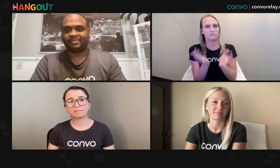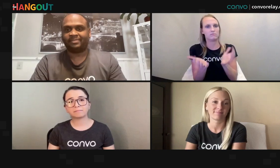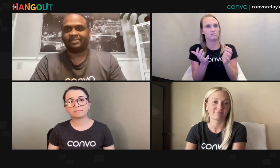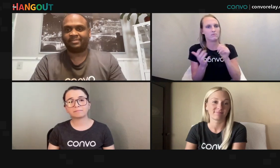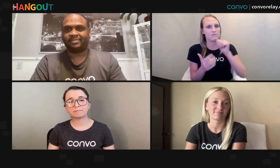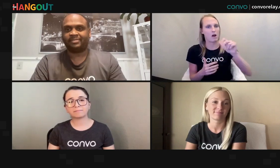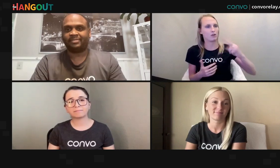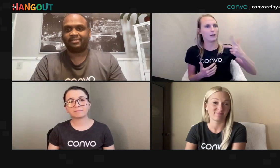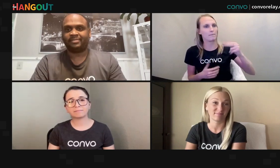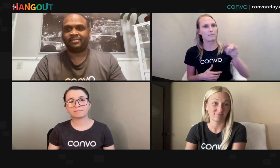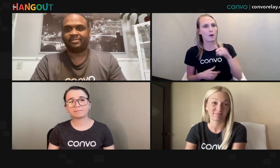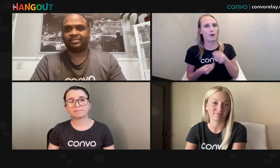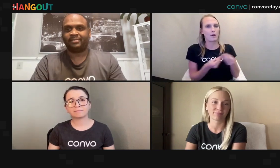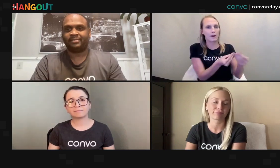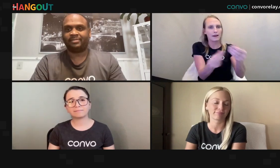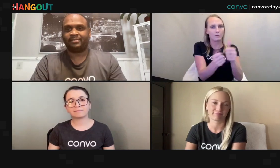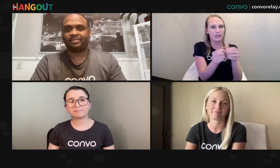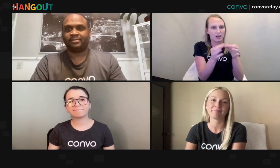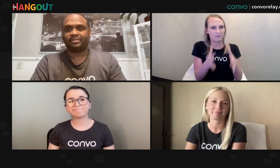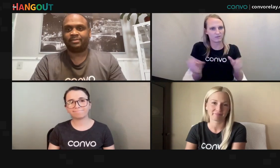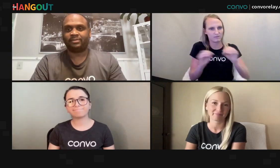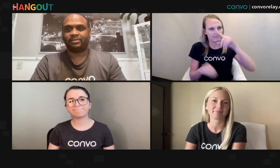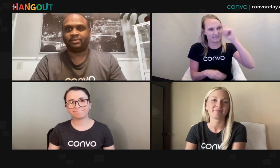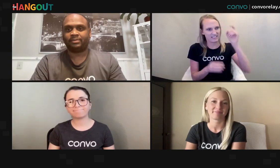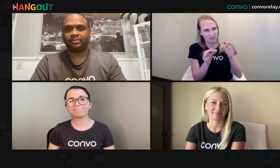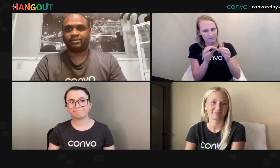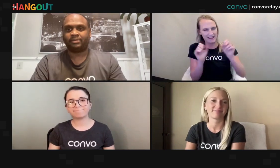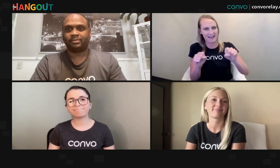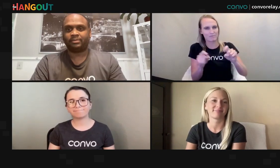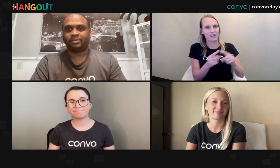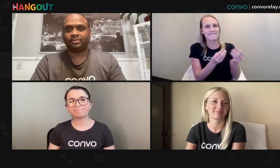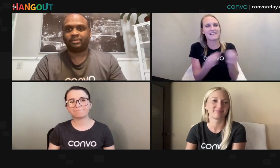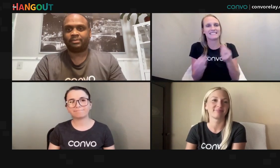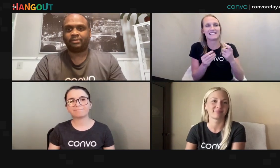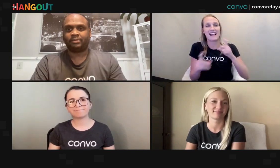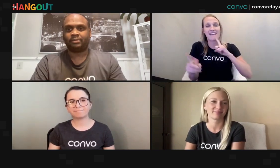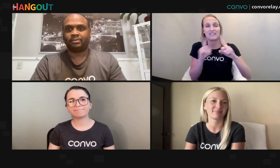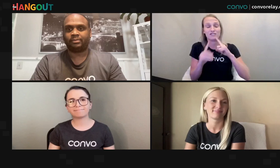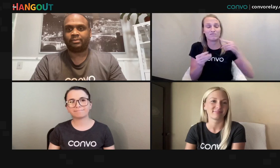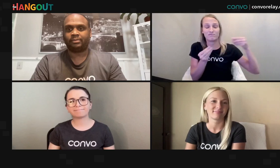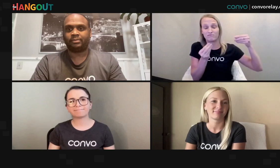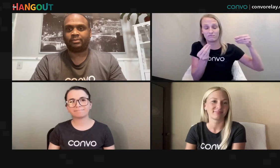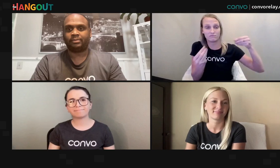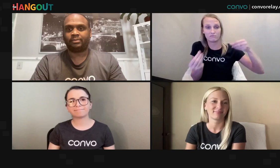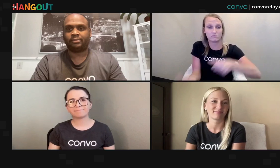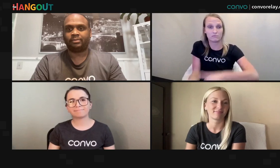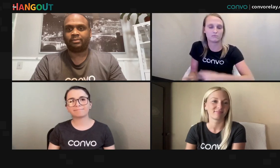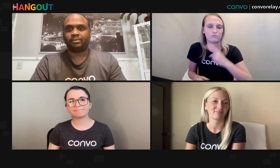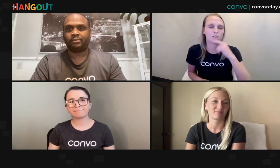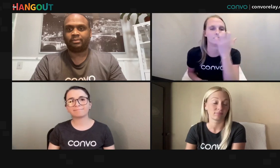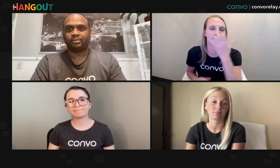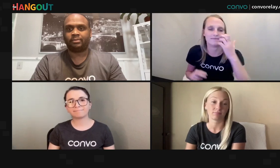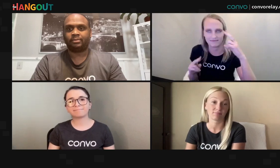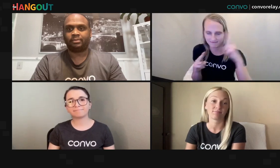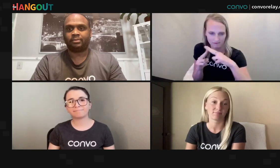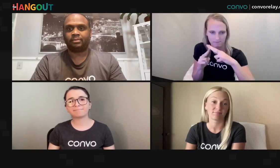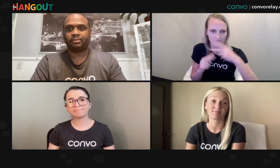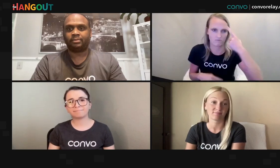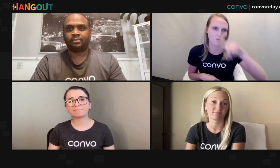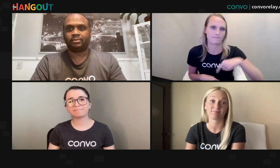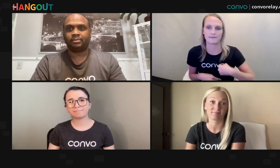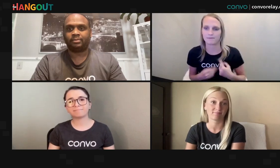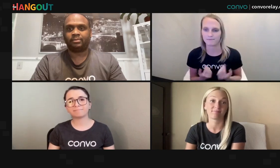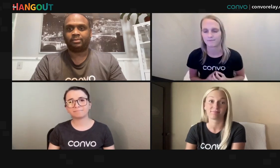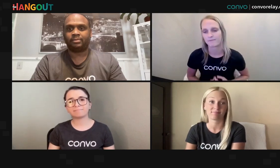like it's, just a conversation. There's not a third party involved because the interpreter is able to facilitate the conversation